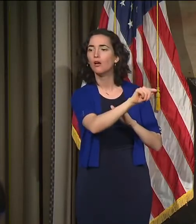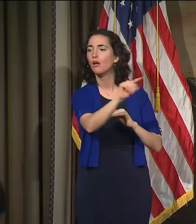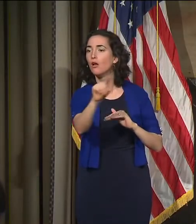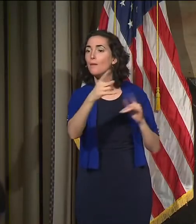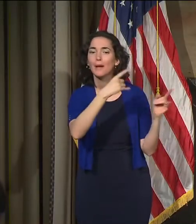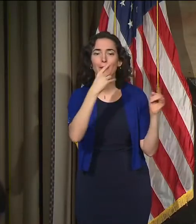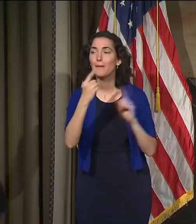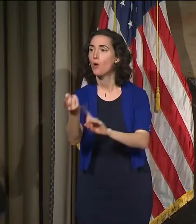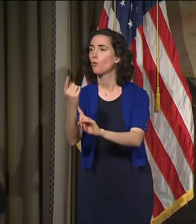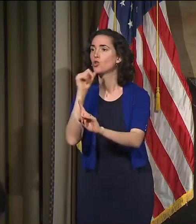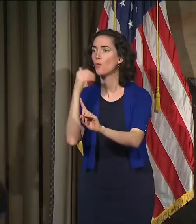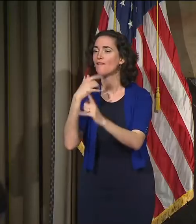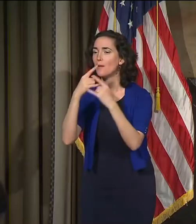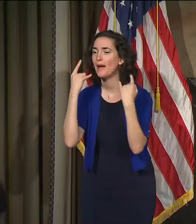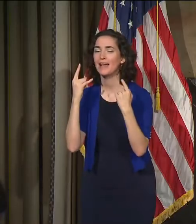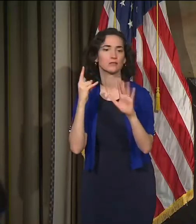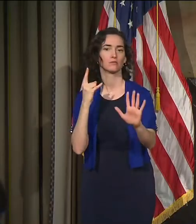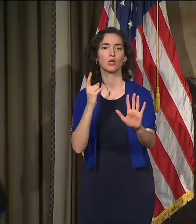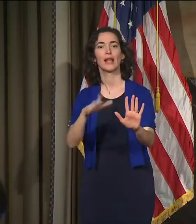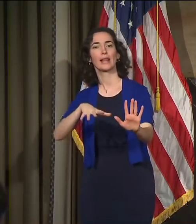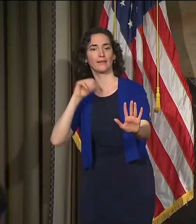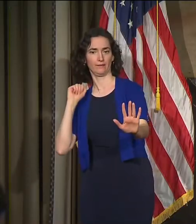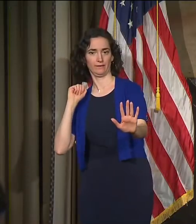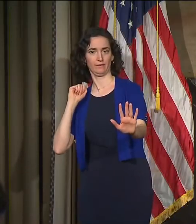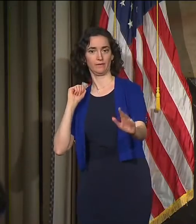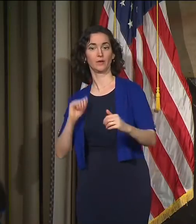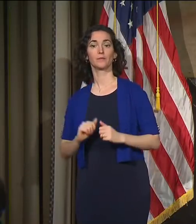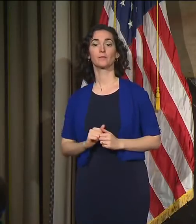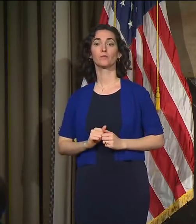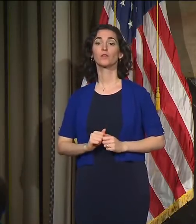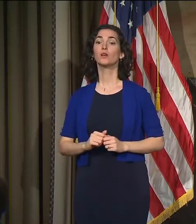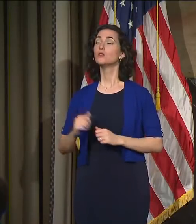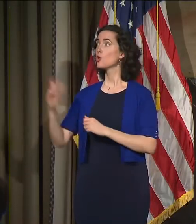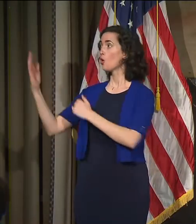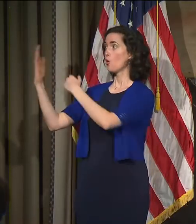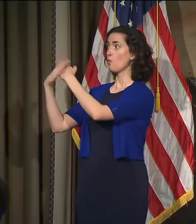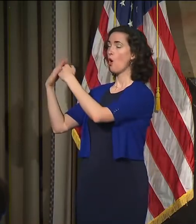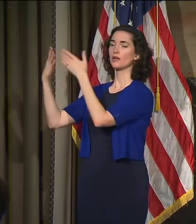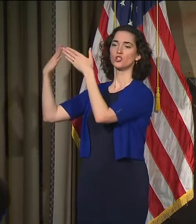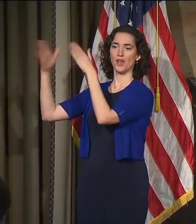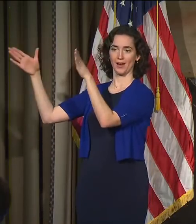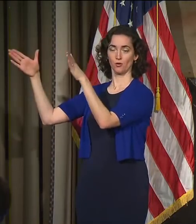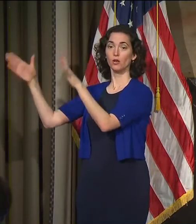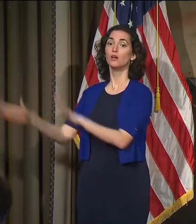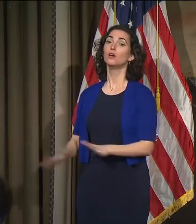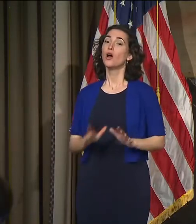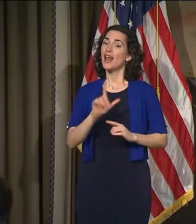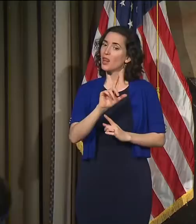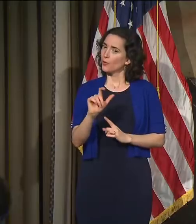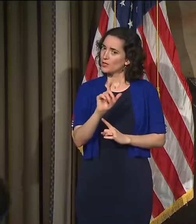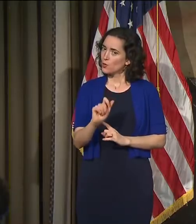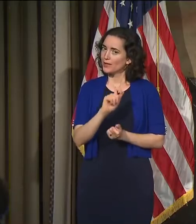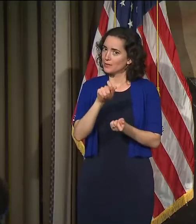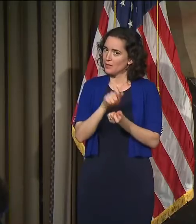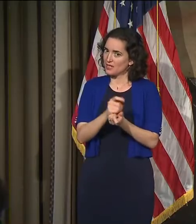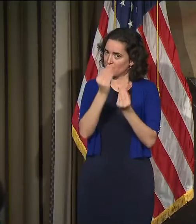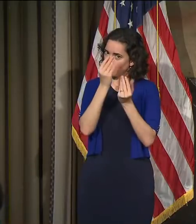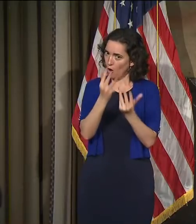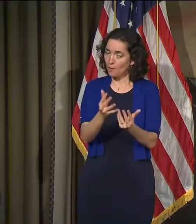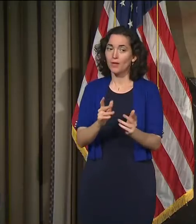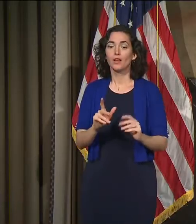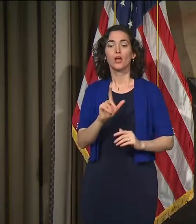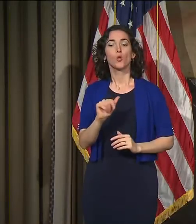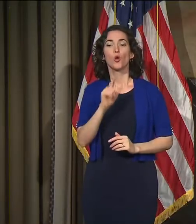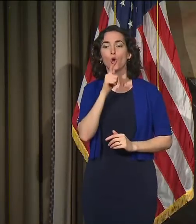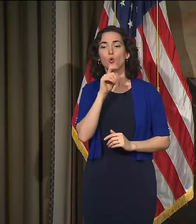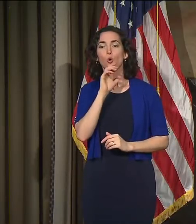Those people in Louisiana, and this is state-specific data, so this is a little bit different than what you see nationally. Those